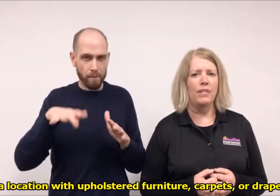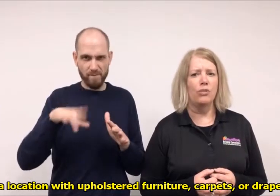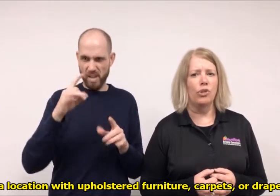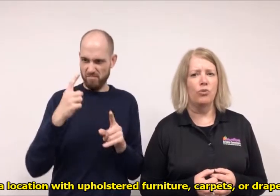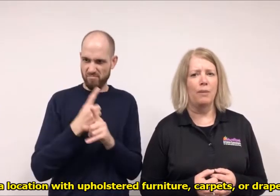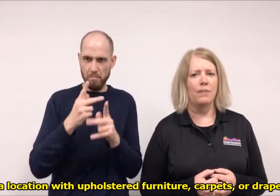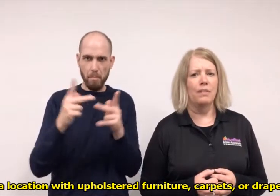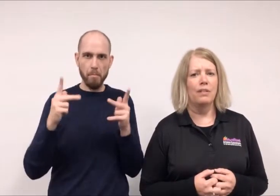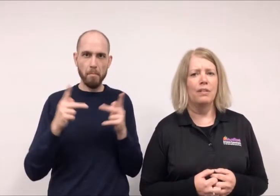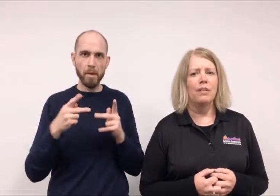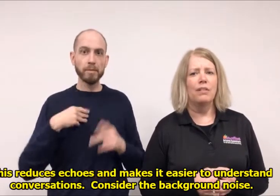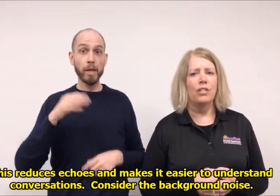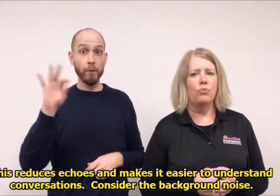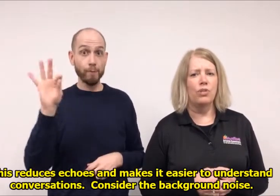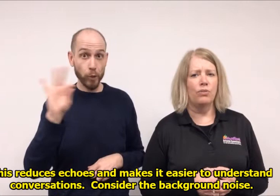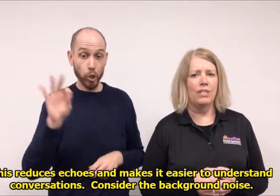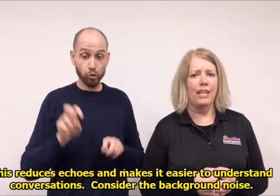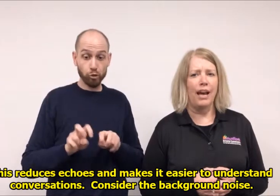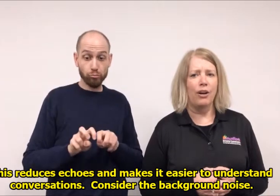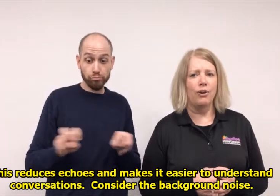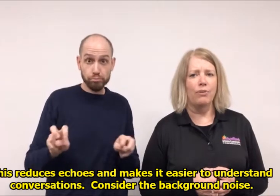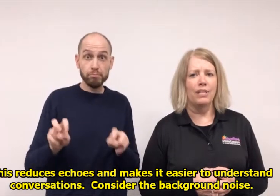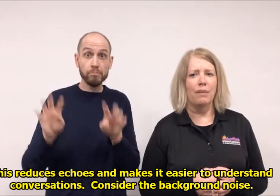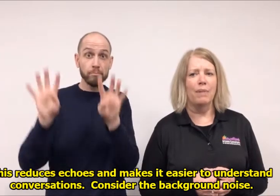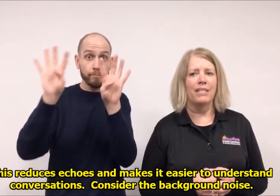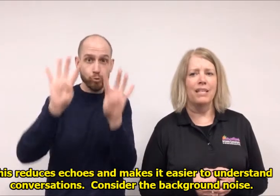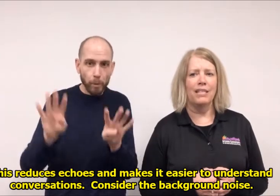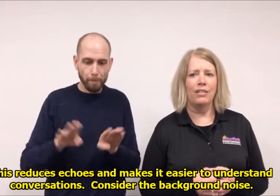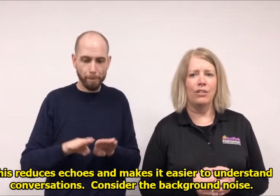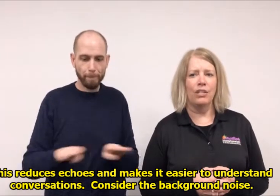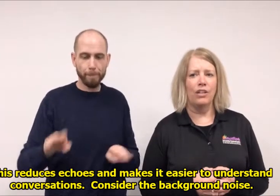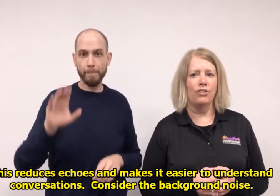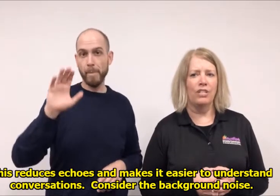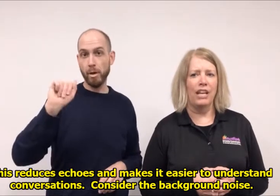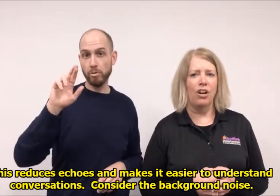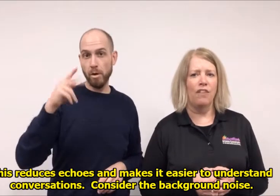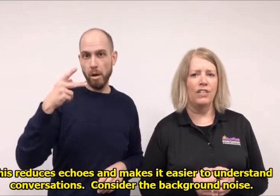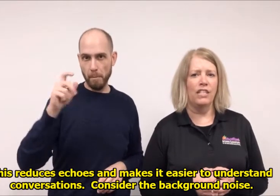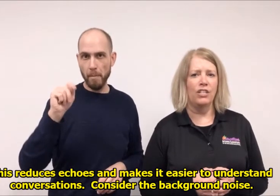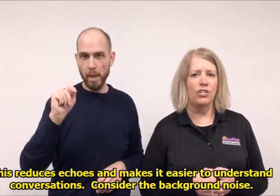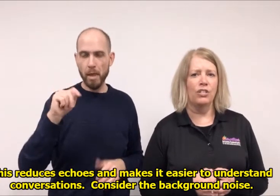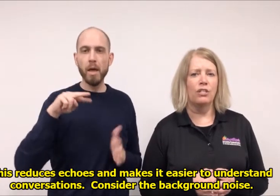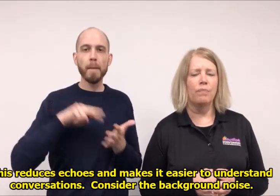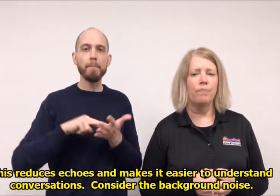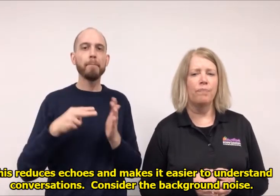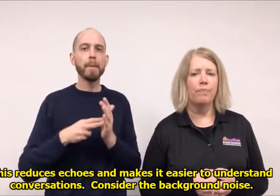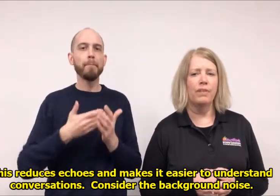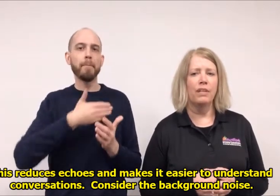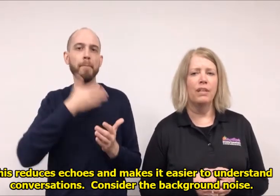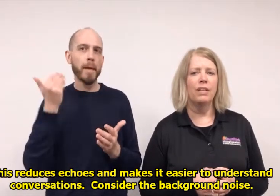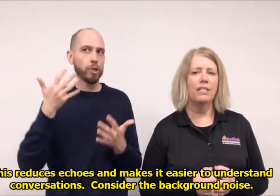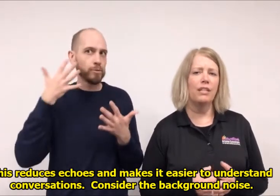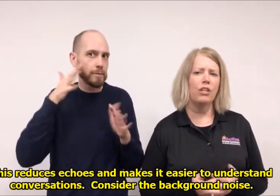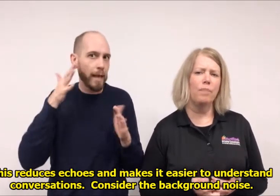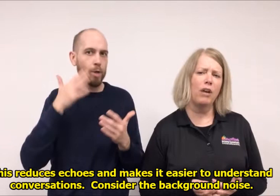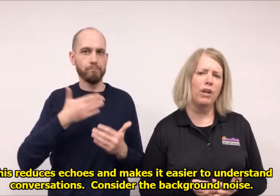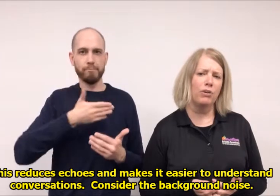or drapes. This reduces echoes and makes it easier to understand conversations. Consider the background